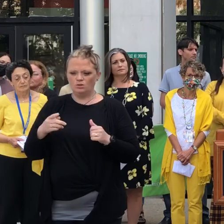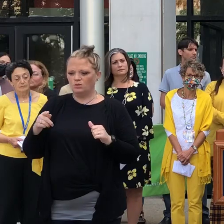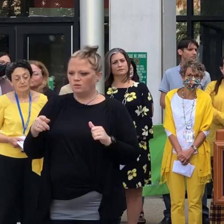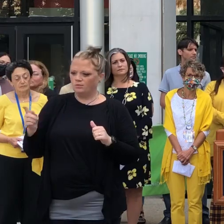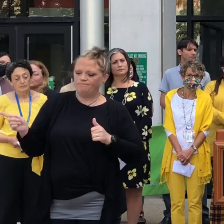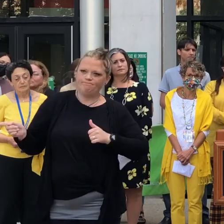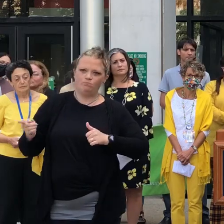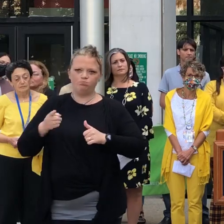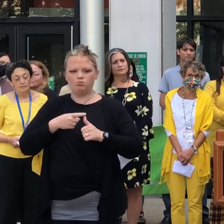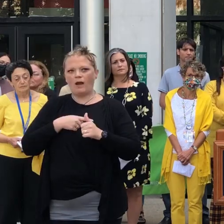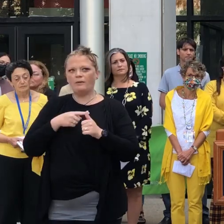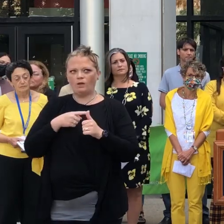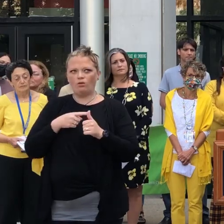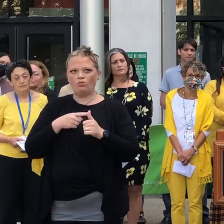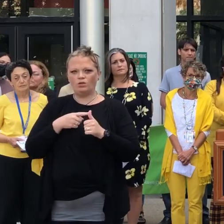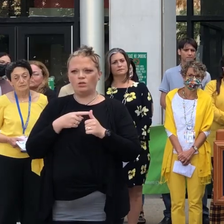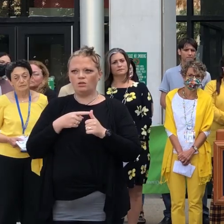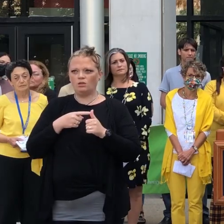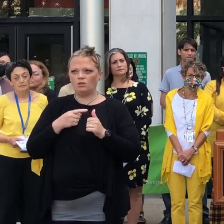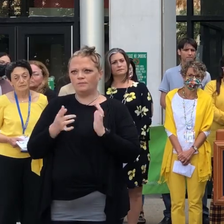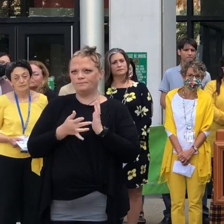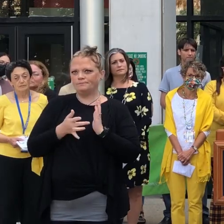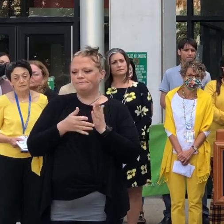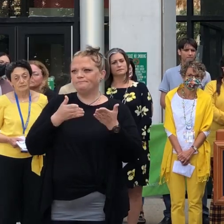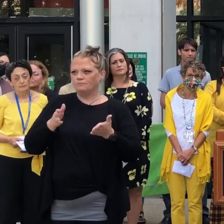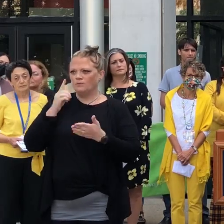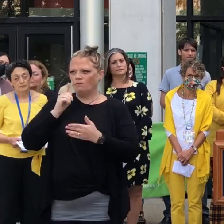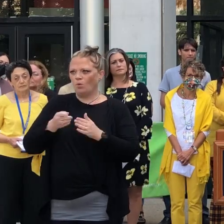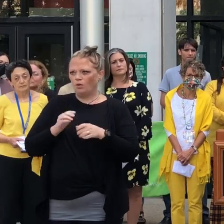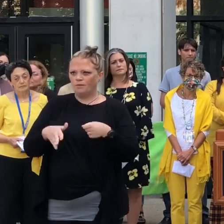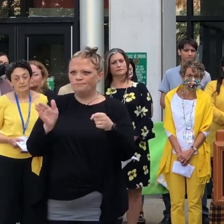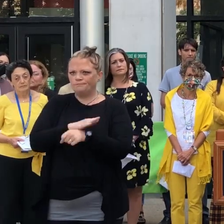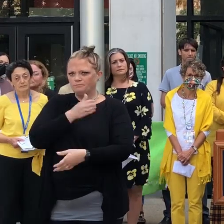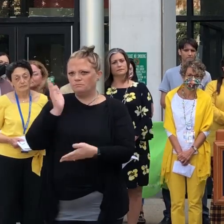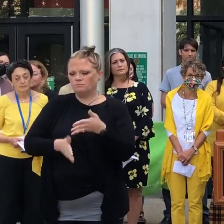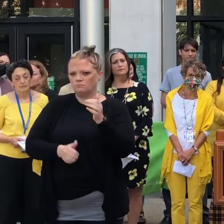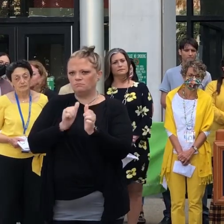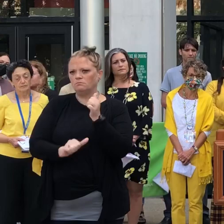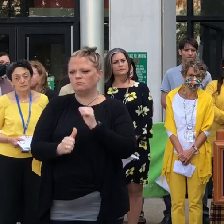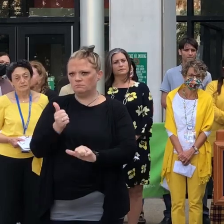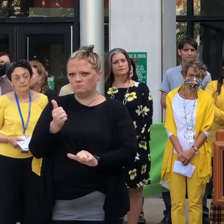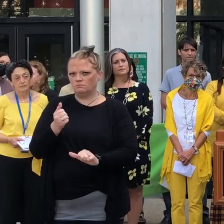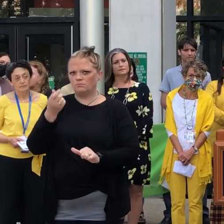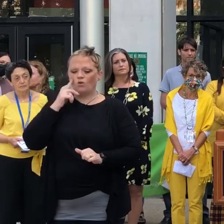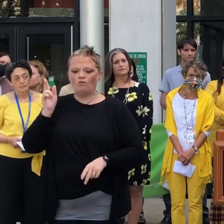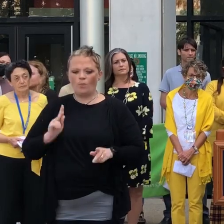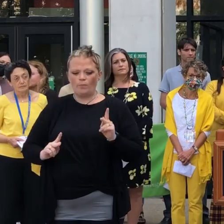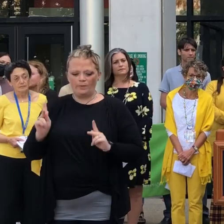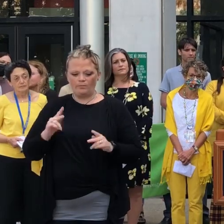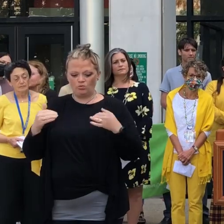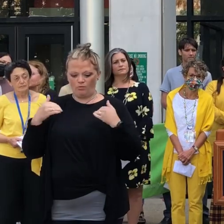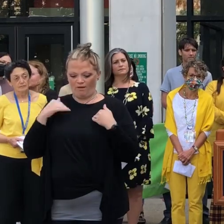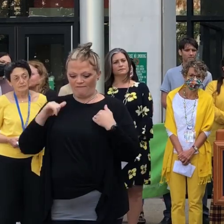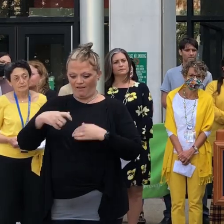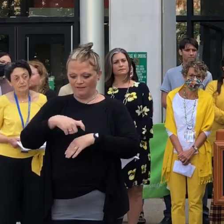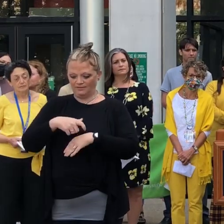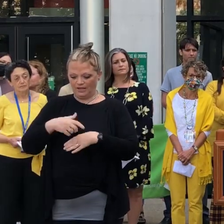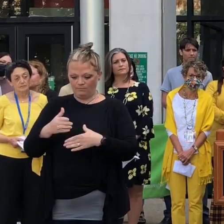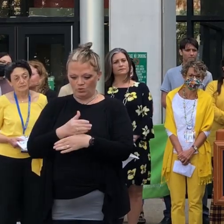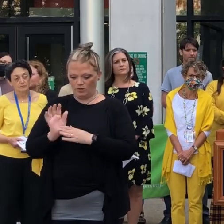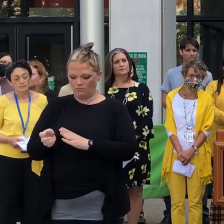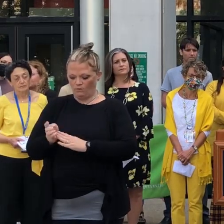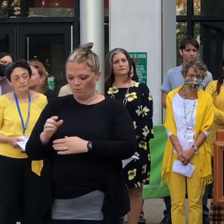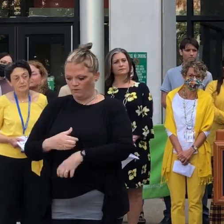suicide, completed suicide. So to have those and buy some time for people to have that time between that moment